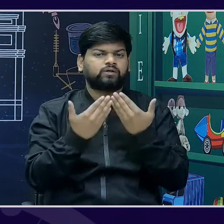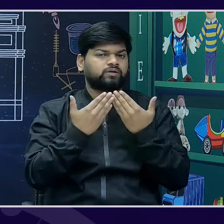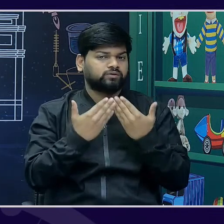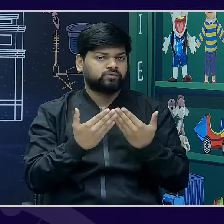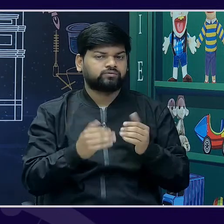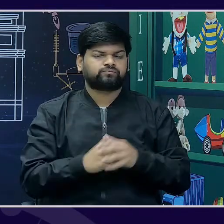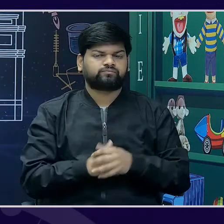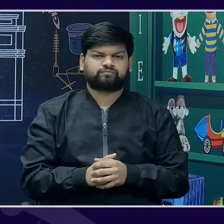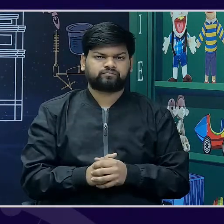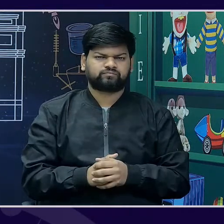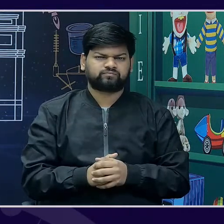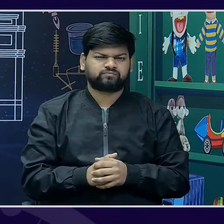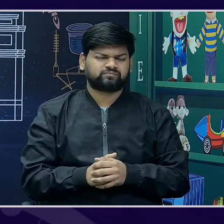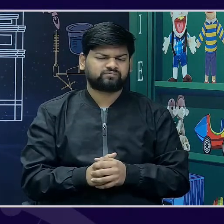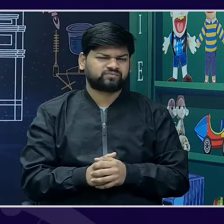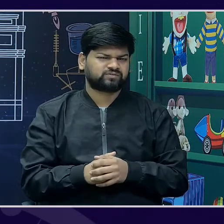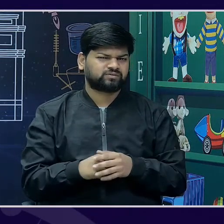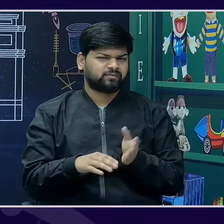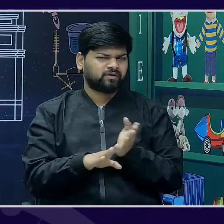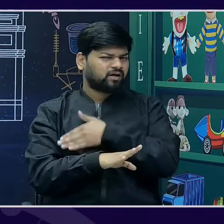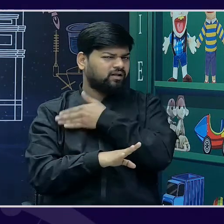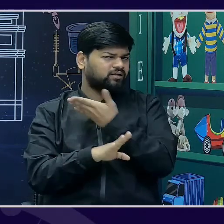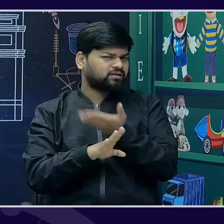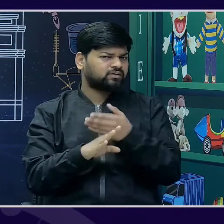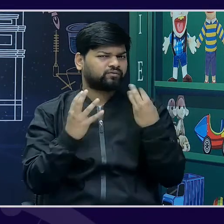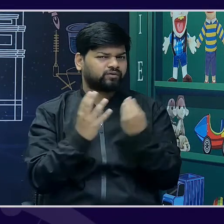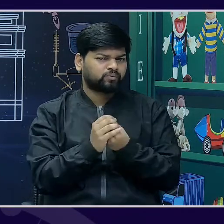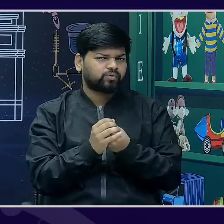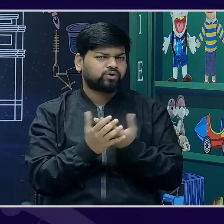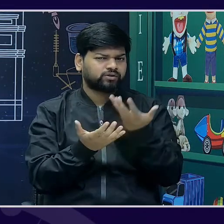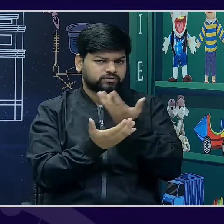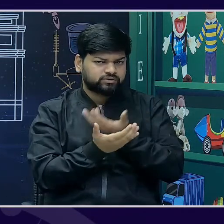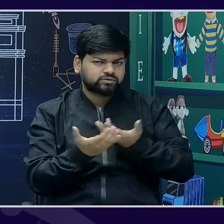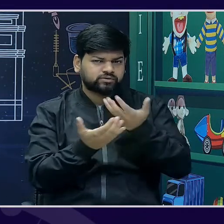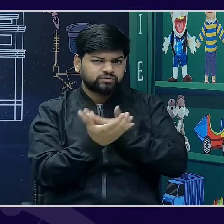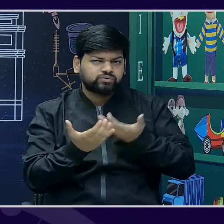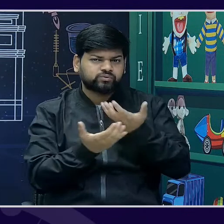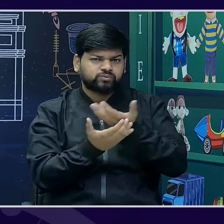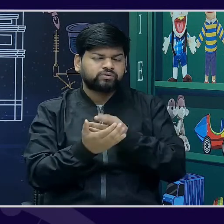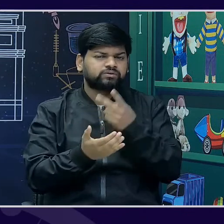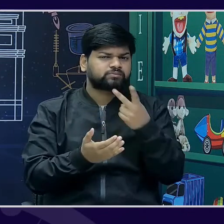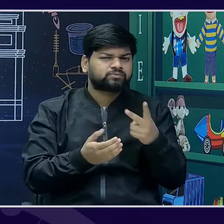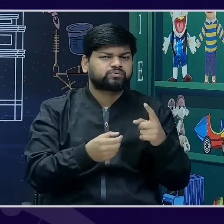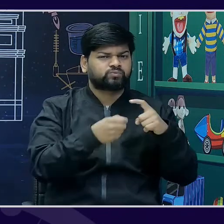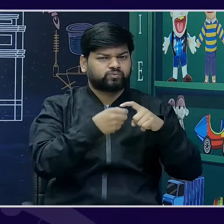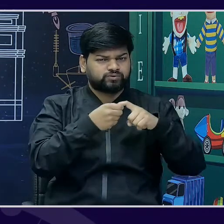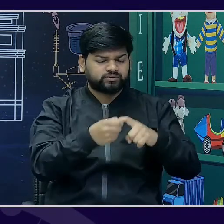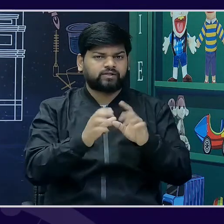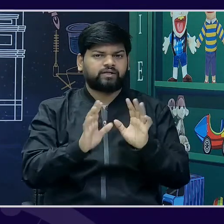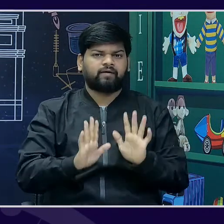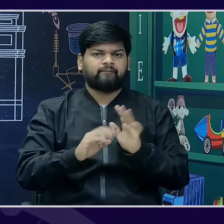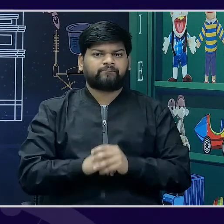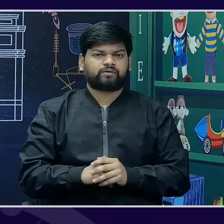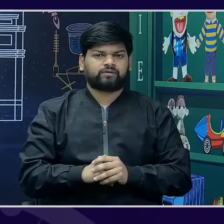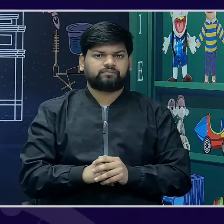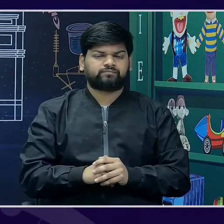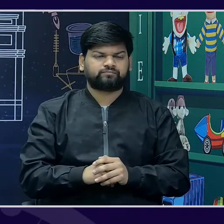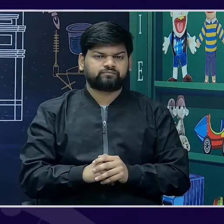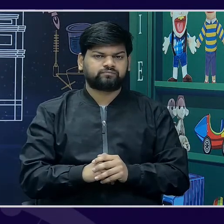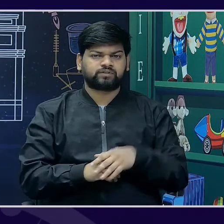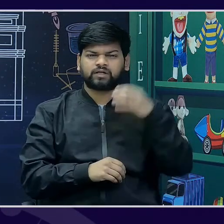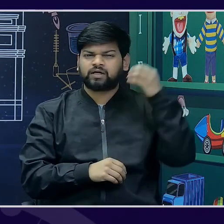we are discussing on the broader aspects associated with audiological clinic, I have another question. Sir, how much does hearing